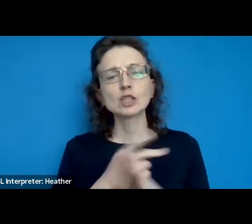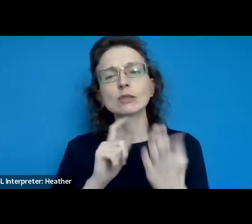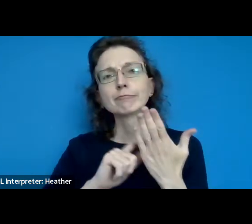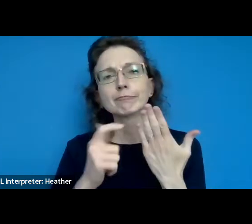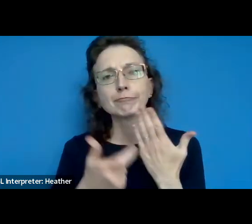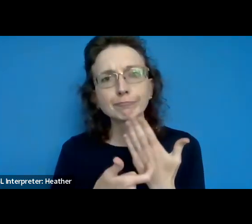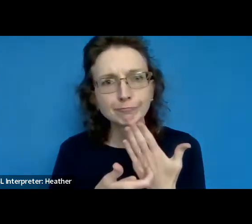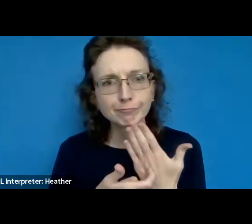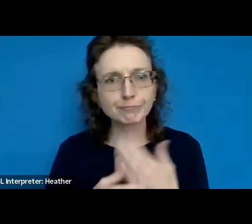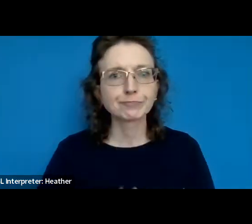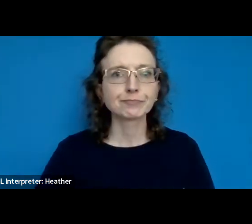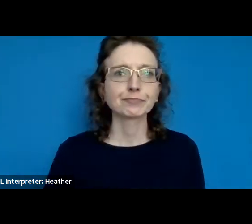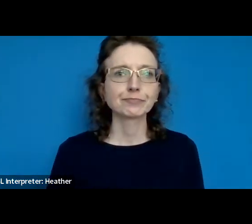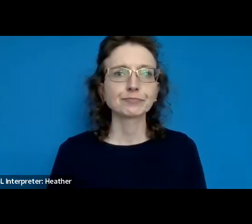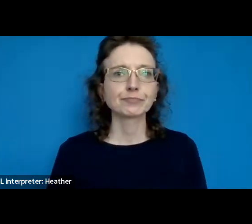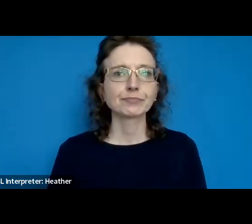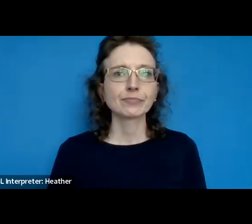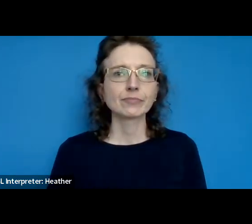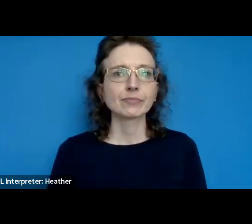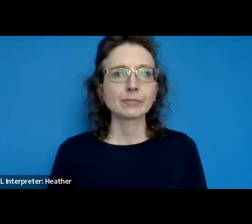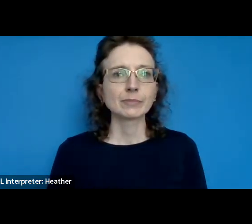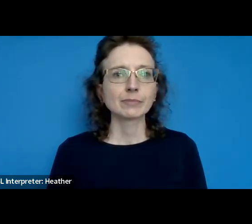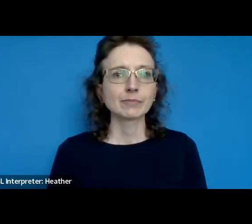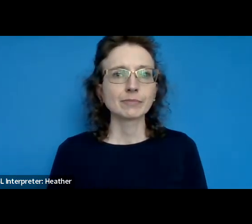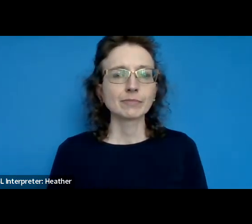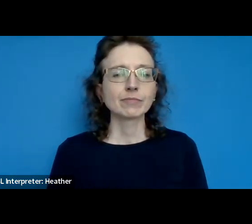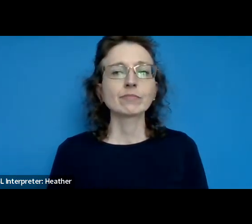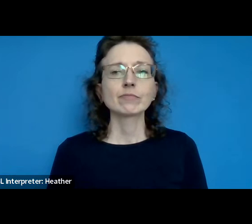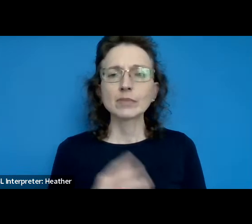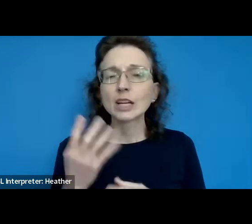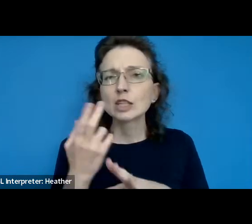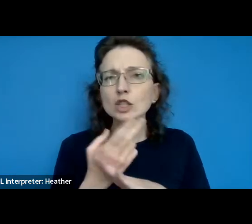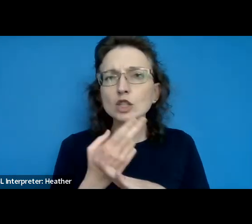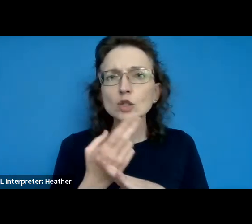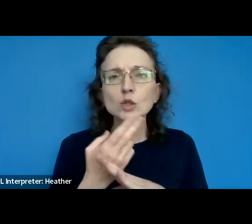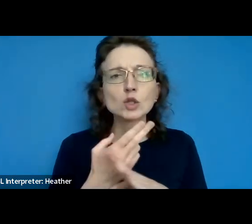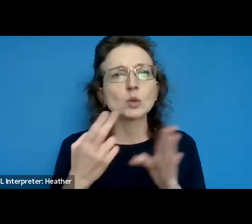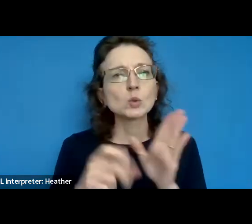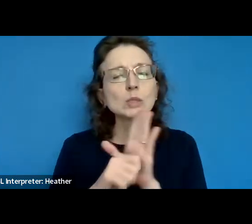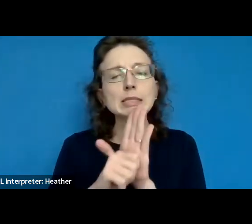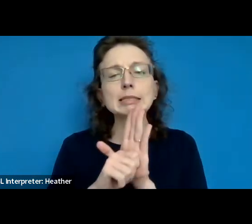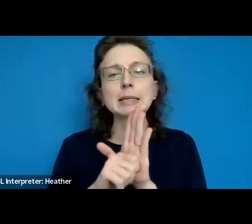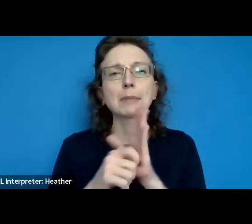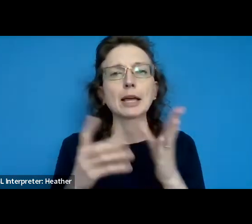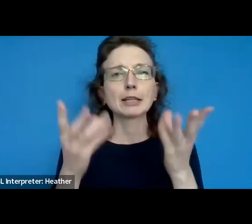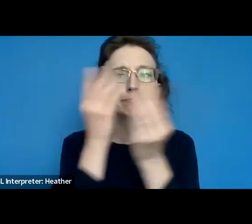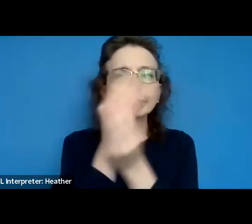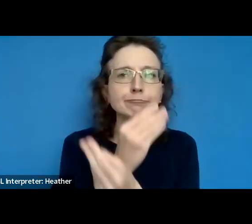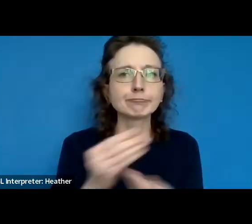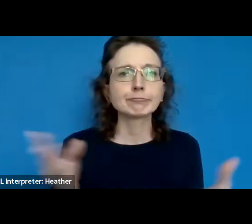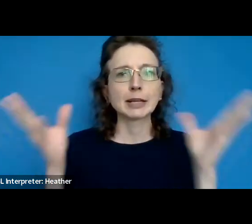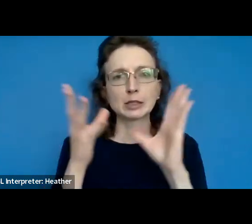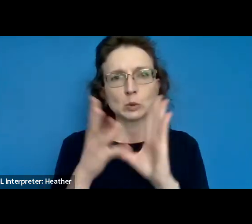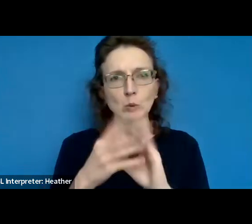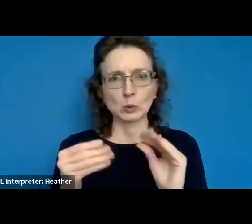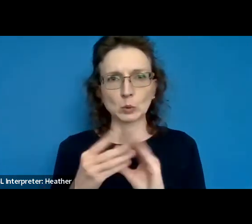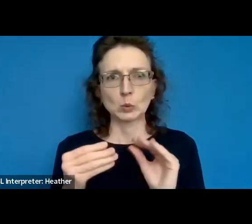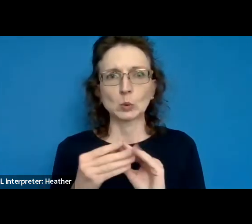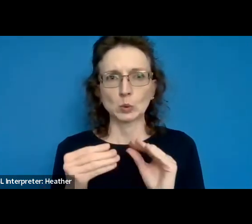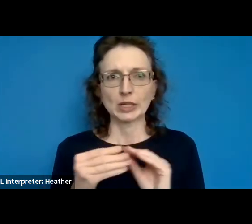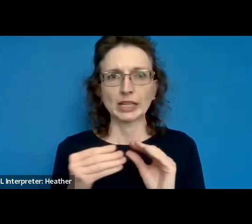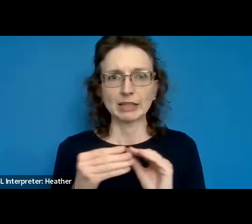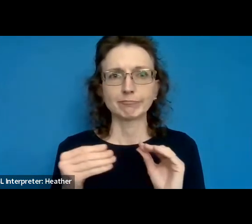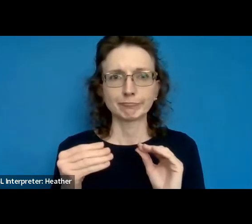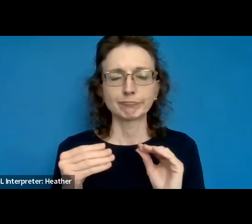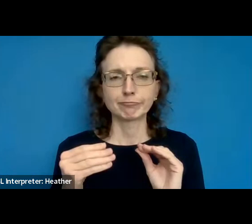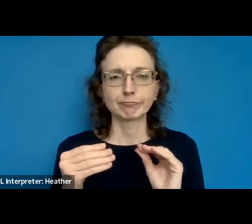them heliaki. So basically, you use symbols to tell a story about something